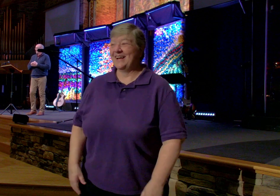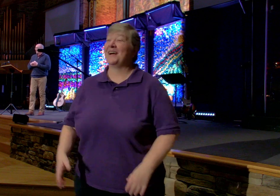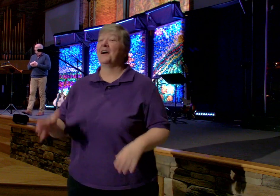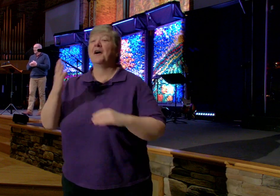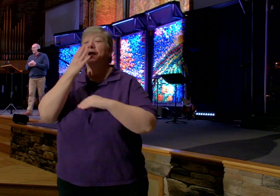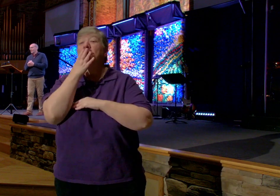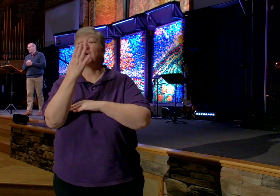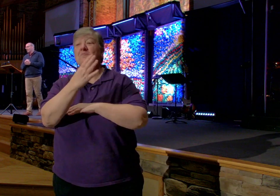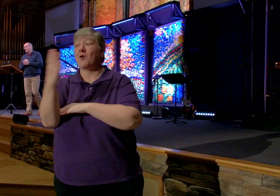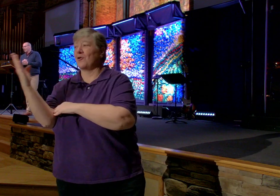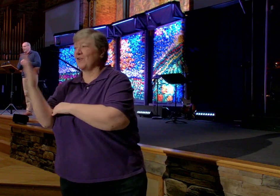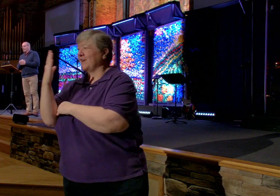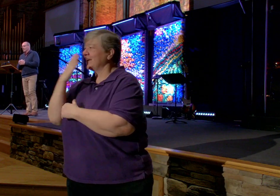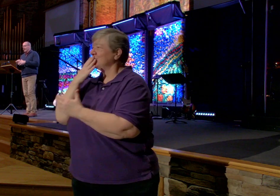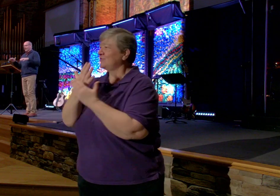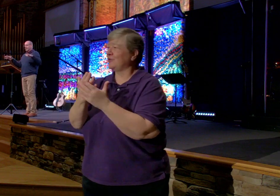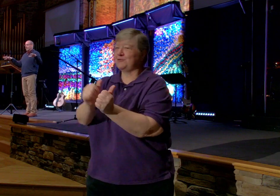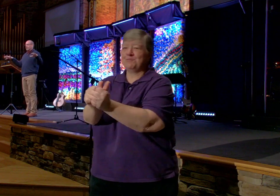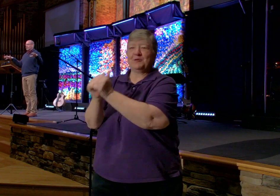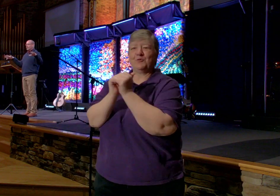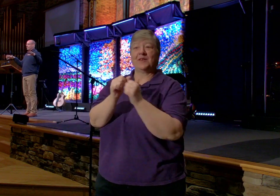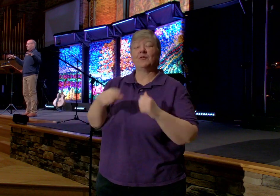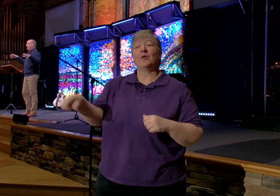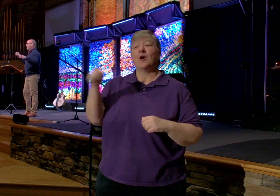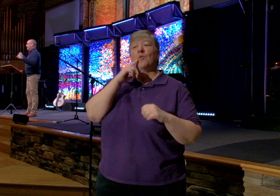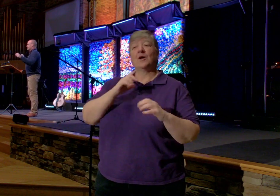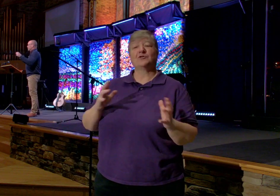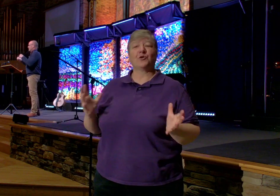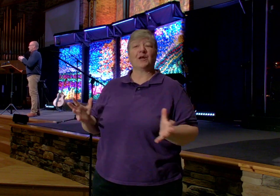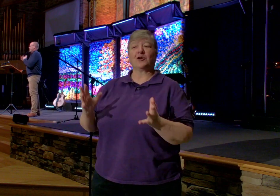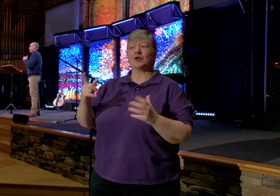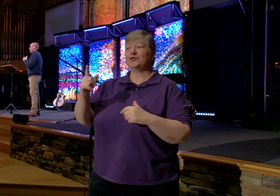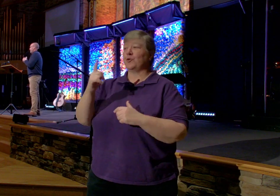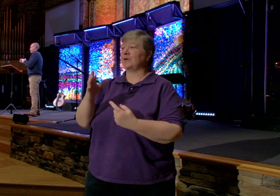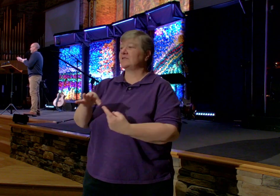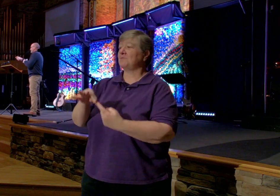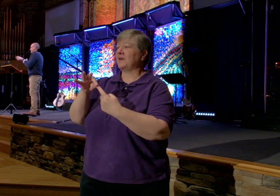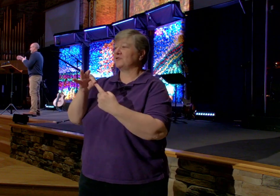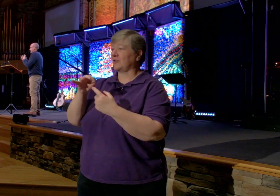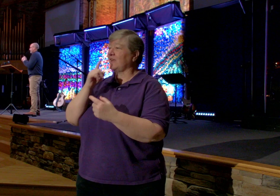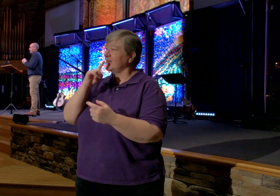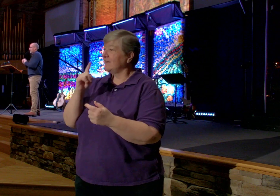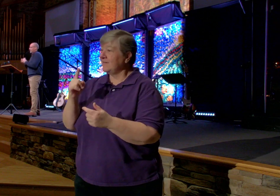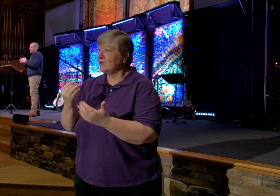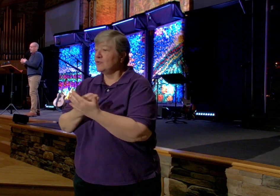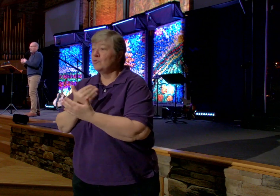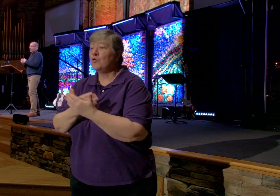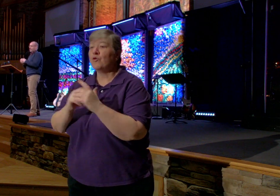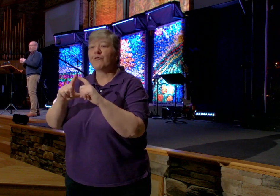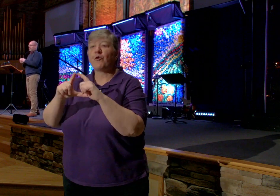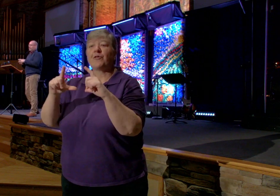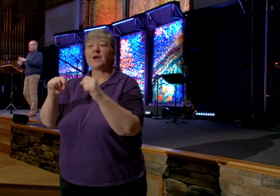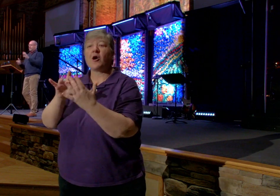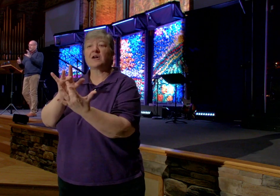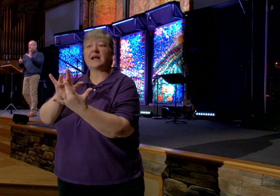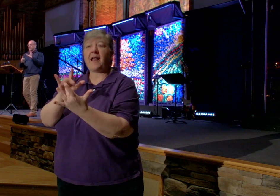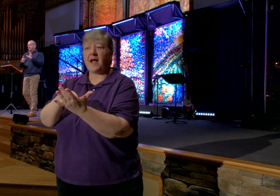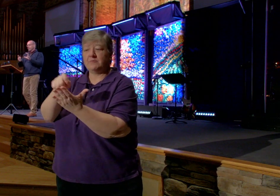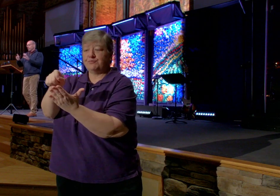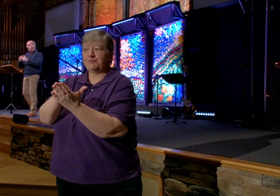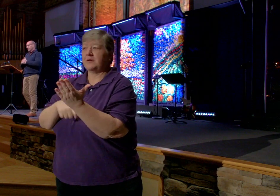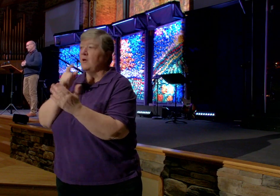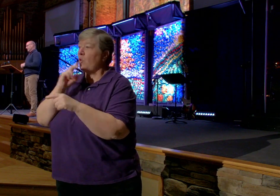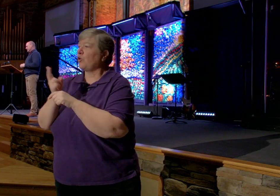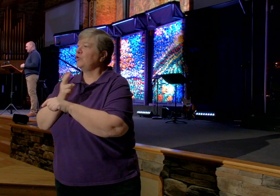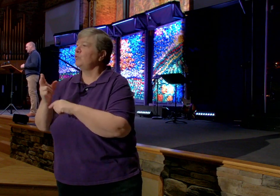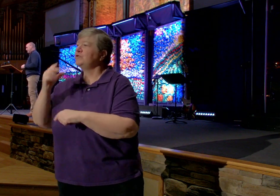Well, good morning. It is good to be with you. Just want to encourage you, especially if you're new, there's a Connect card in the pew in front of you.